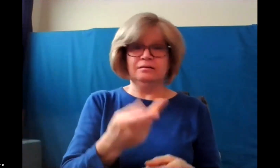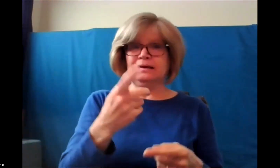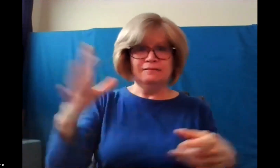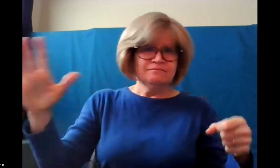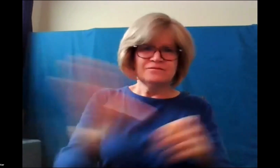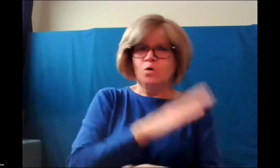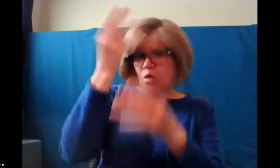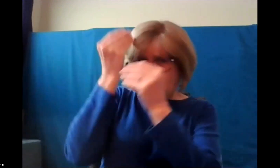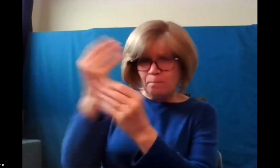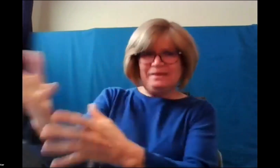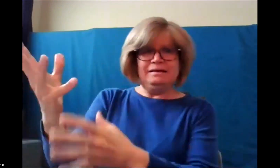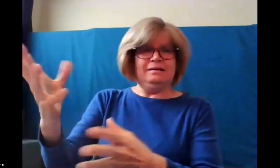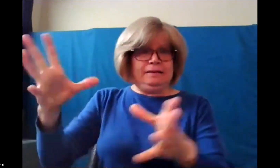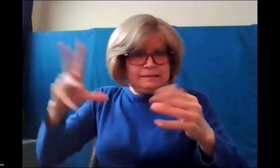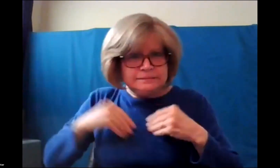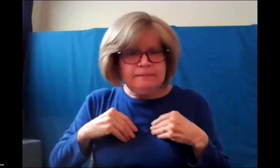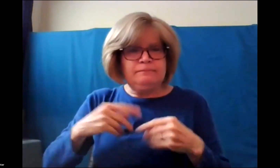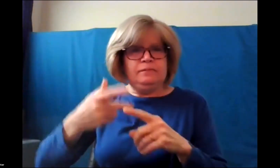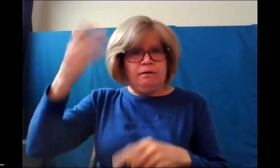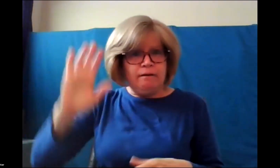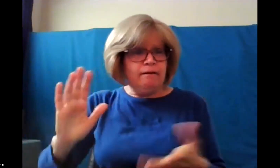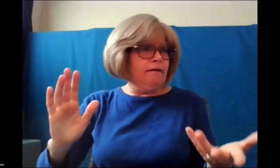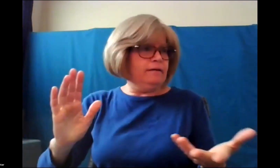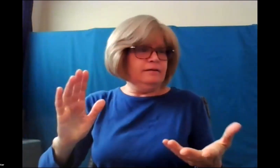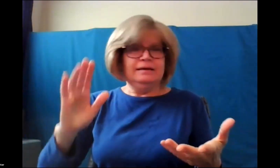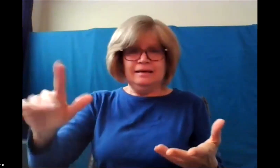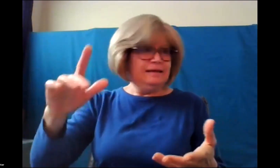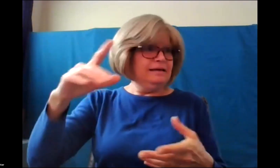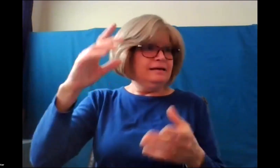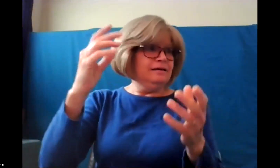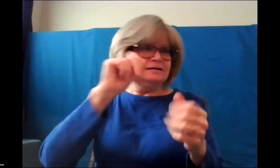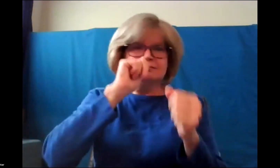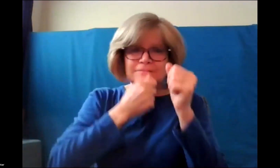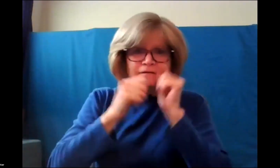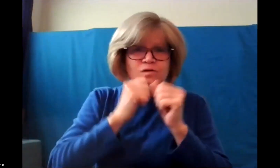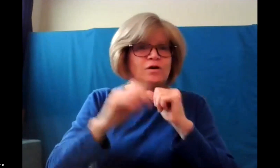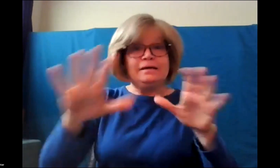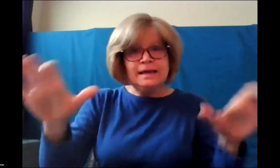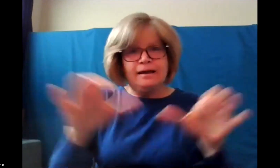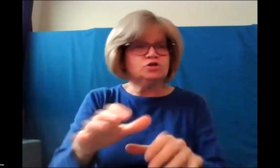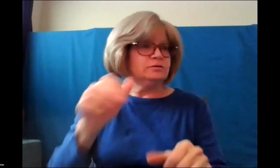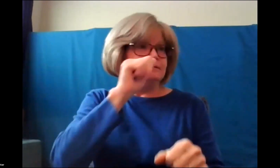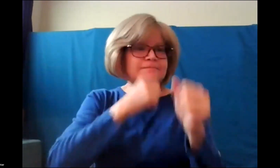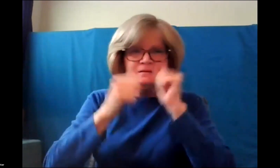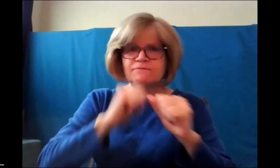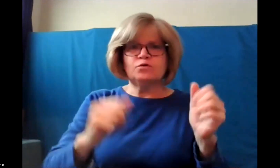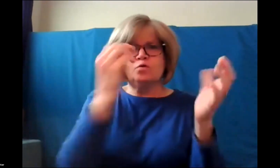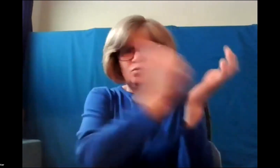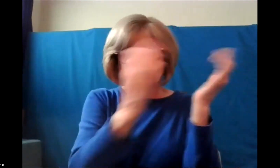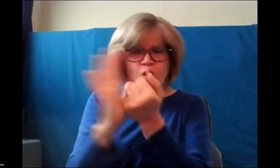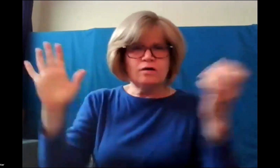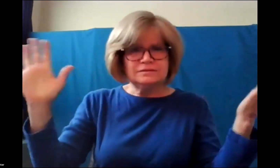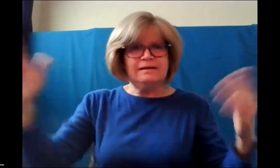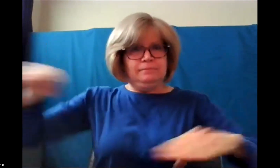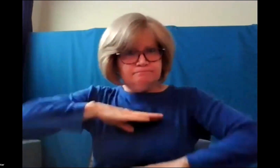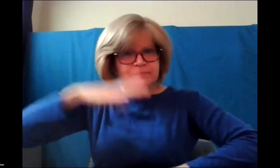outward actions, and in what he suffered on the cross, Jesus completely fulfilled God's will. His righteous death alone